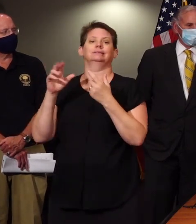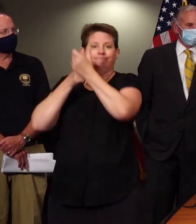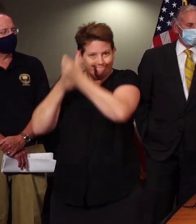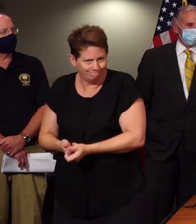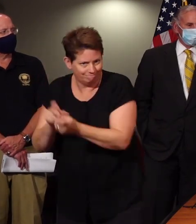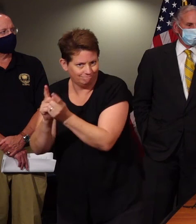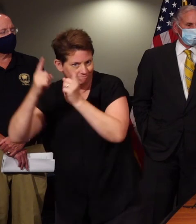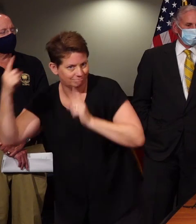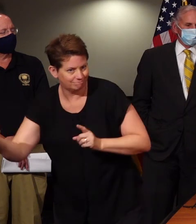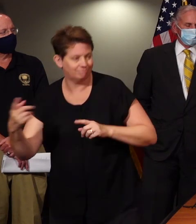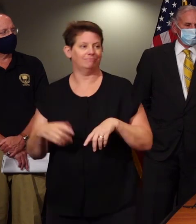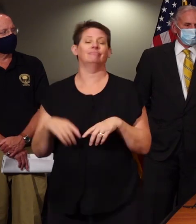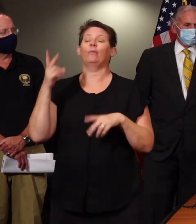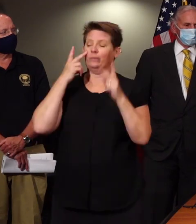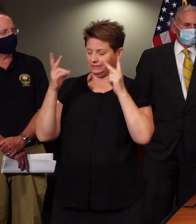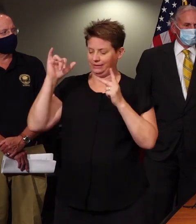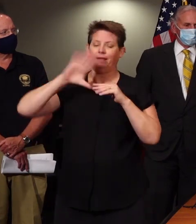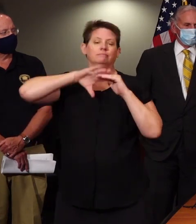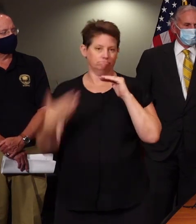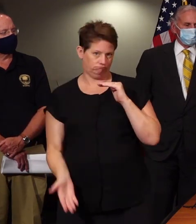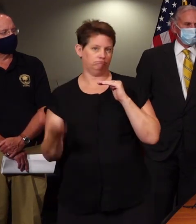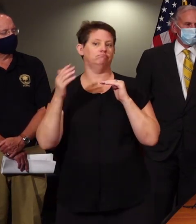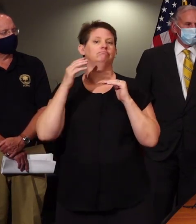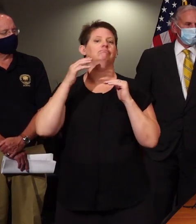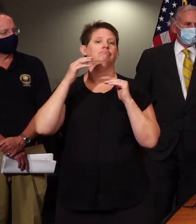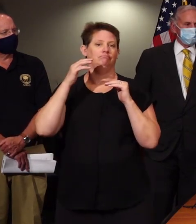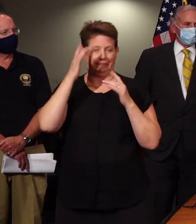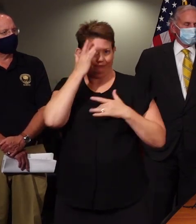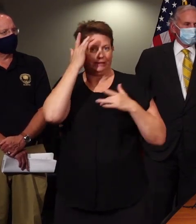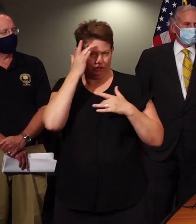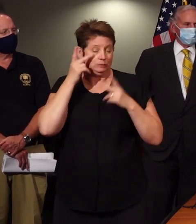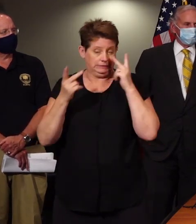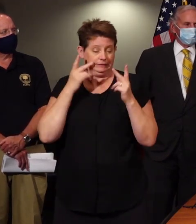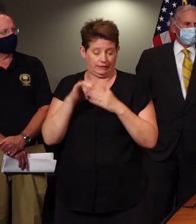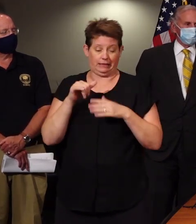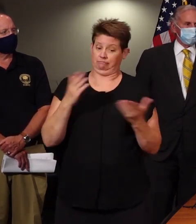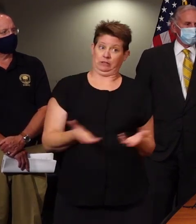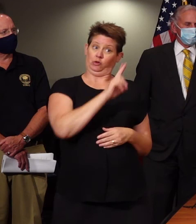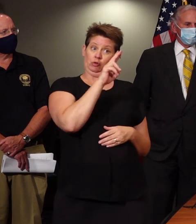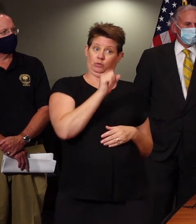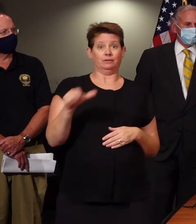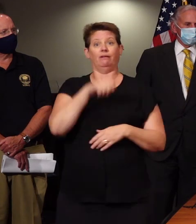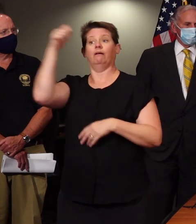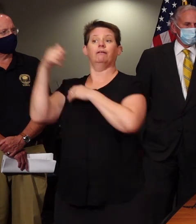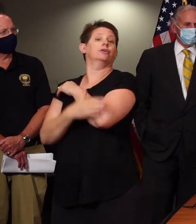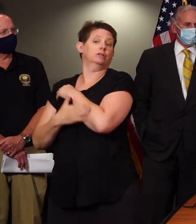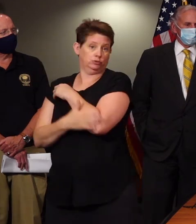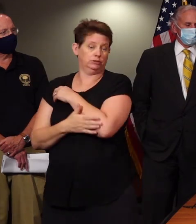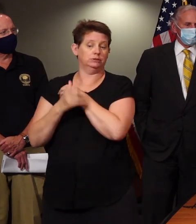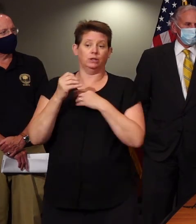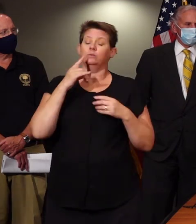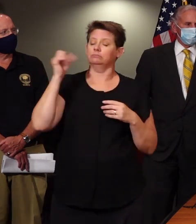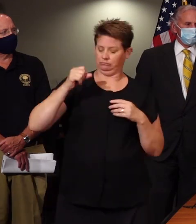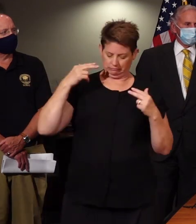dramatic decreases in disease activity in other states in the United States and in other countries. So we do know that those are effective, and so public